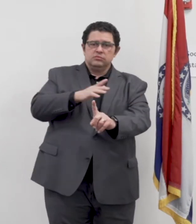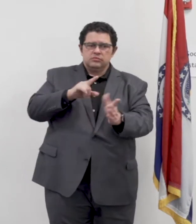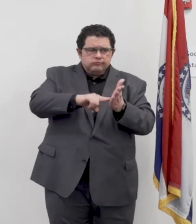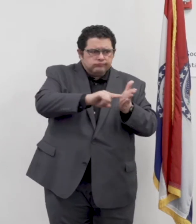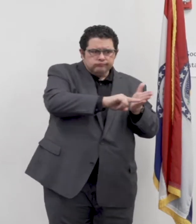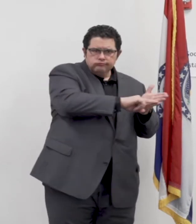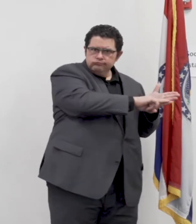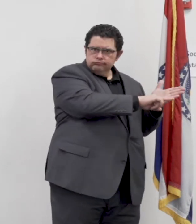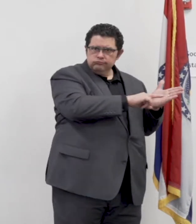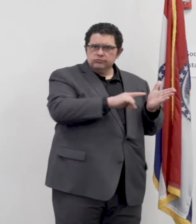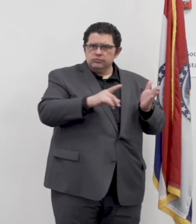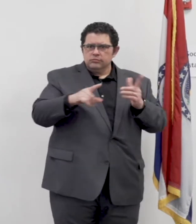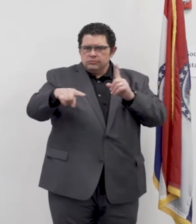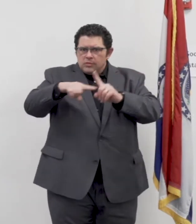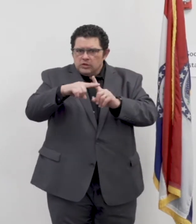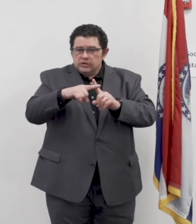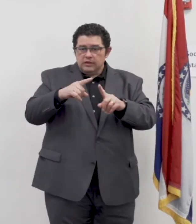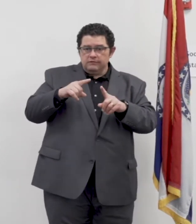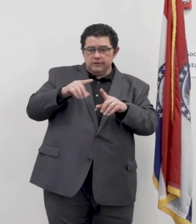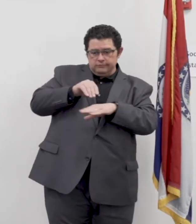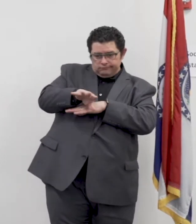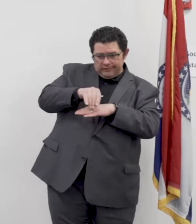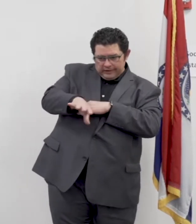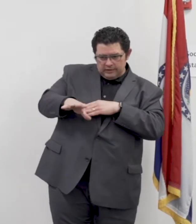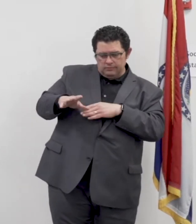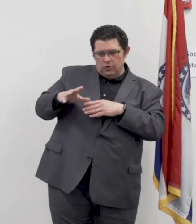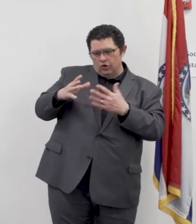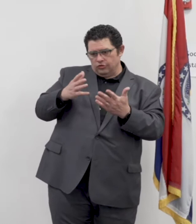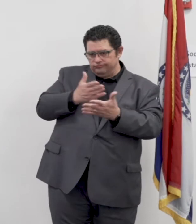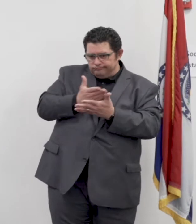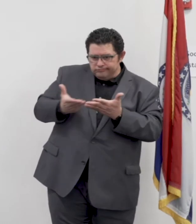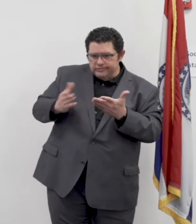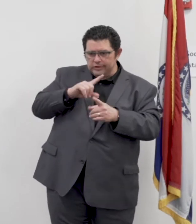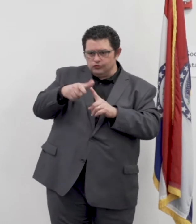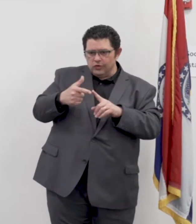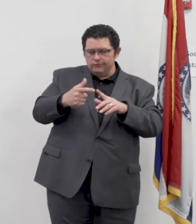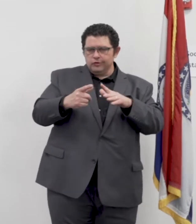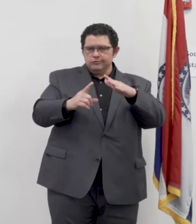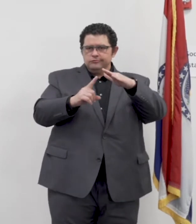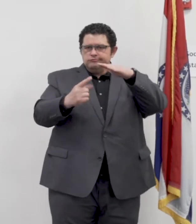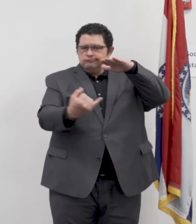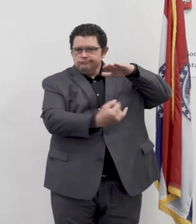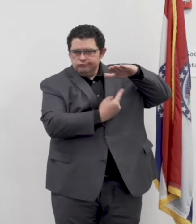who has a positive test, advising them on symptoms and quarantine, and also helping to